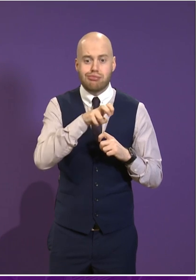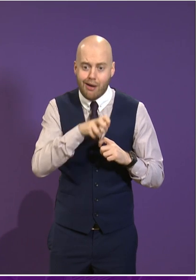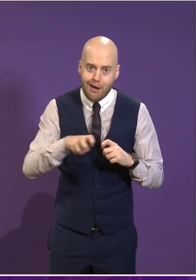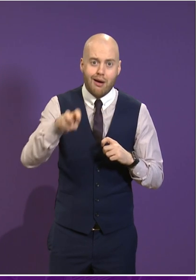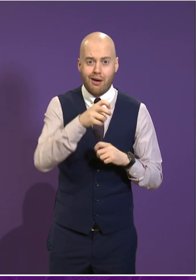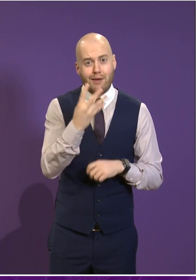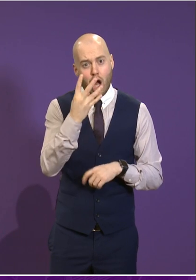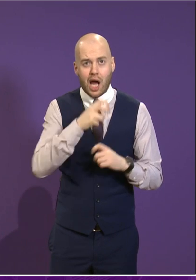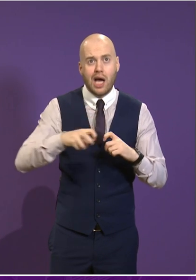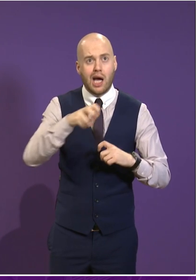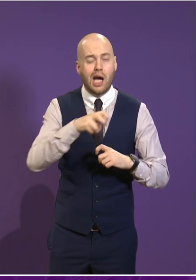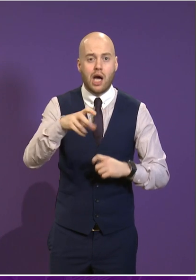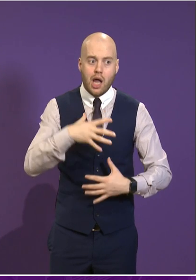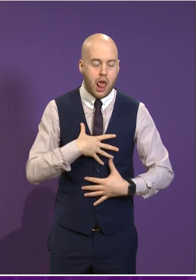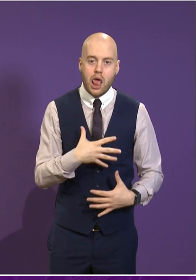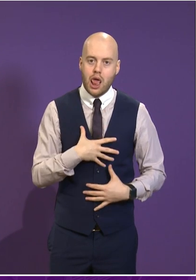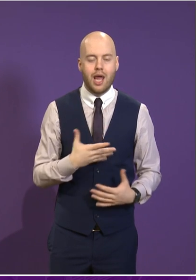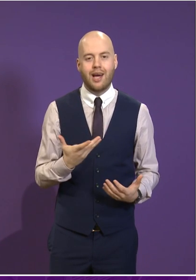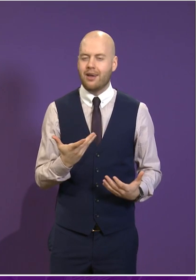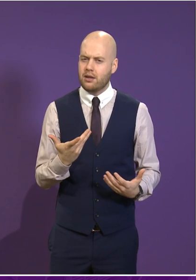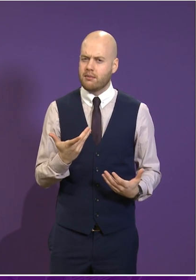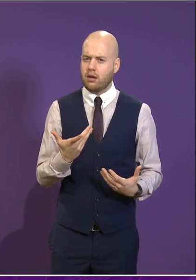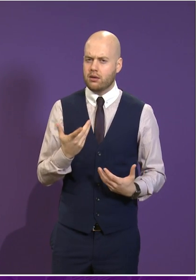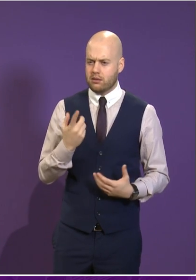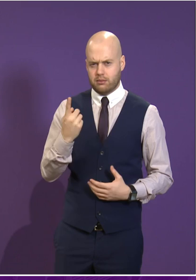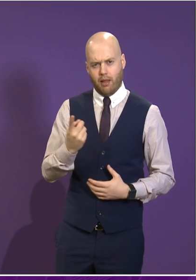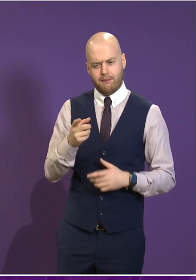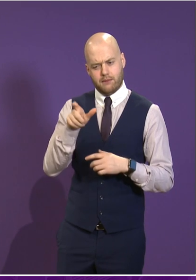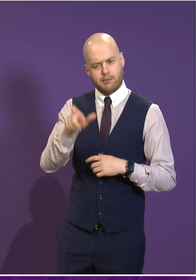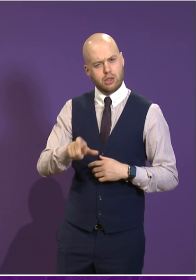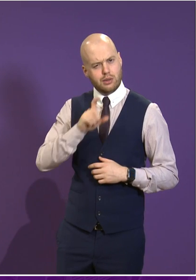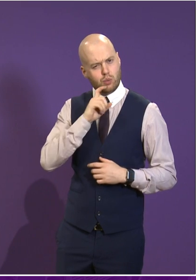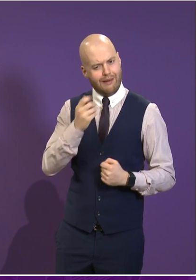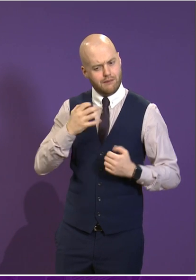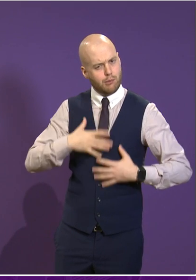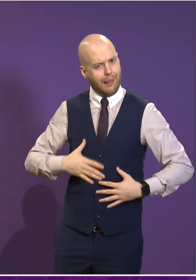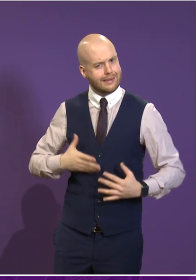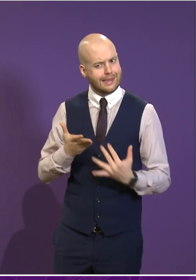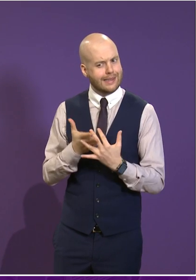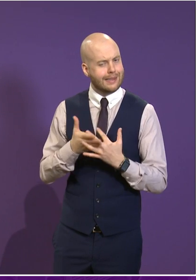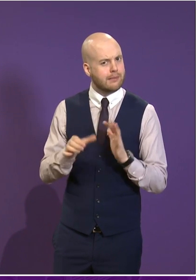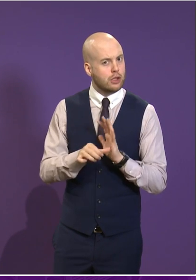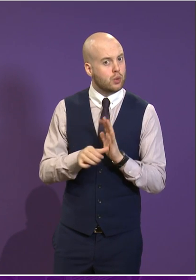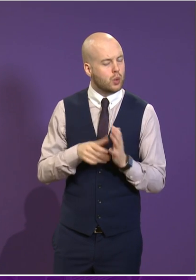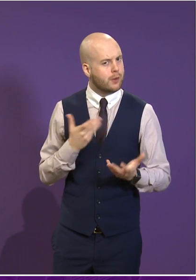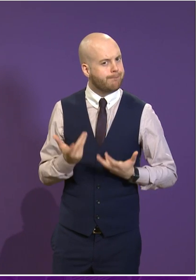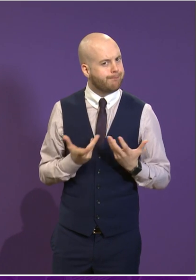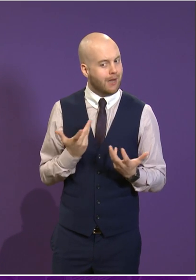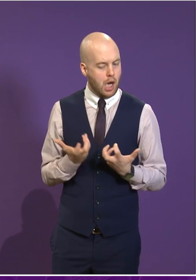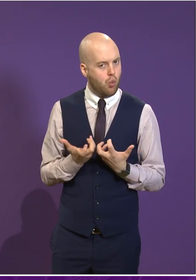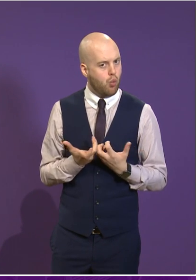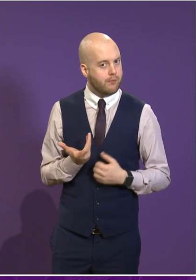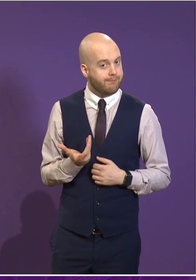that absolutely would have been inaccessible to people with mobility needs. Now, some of this requires just an